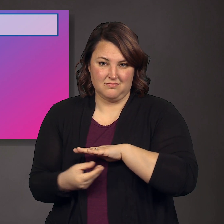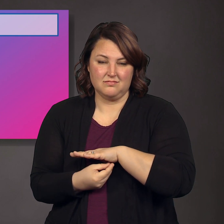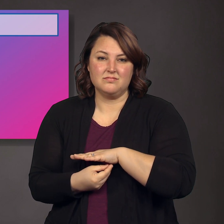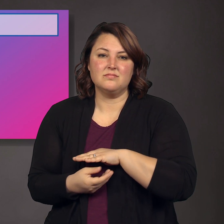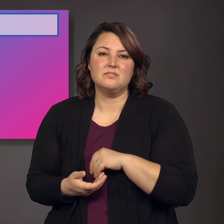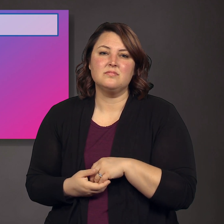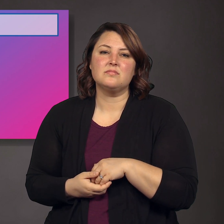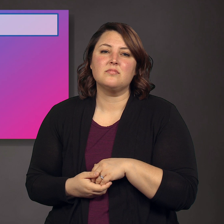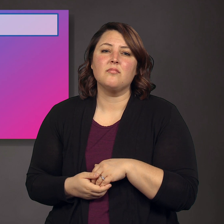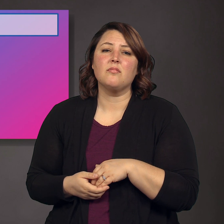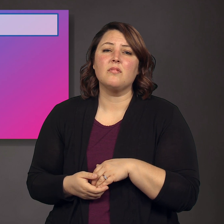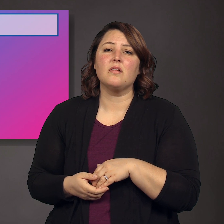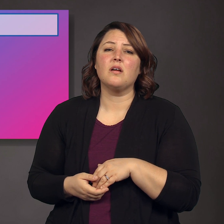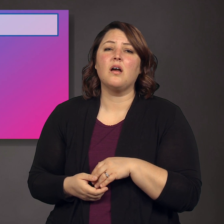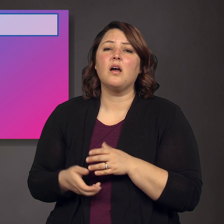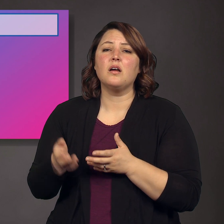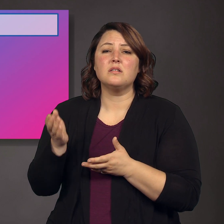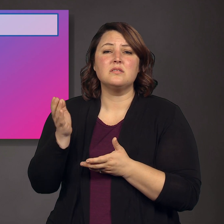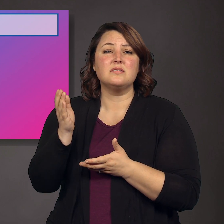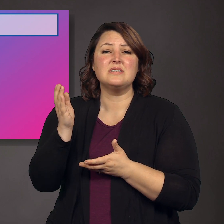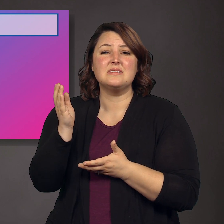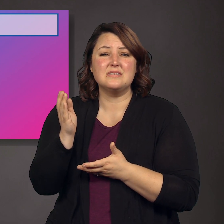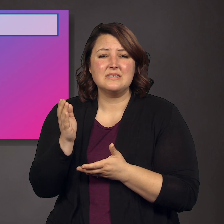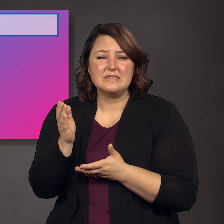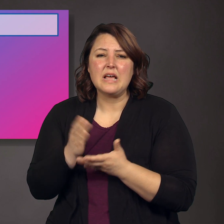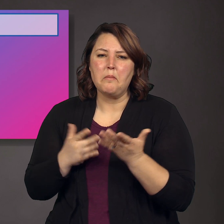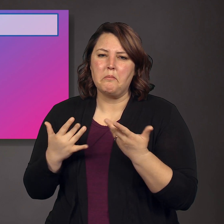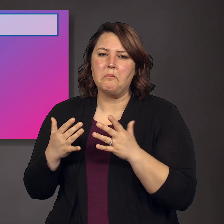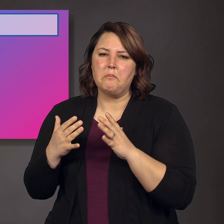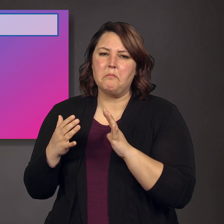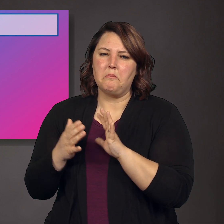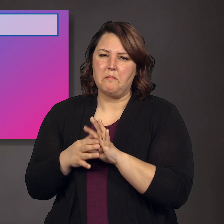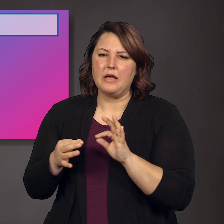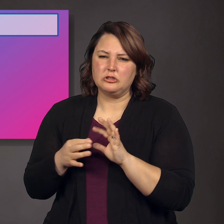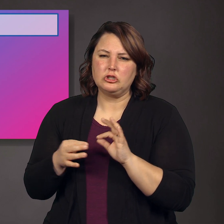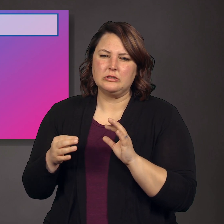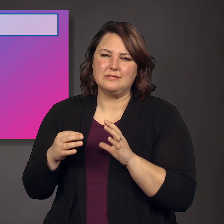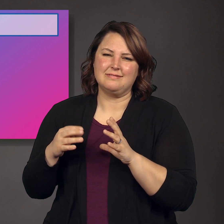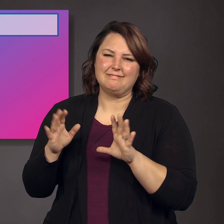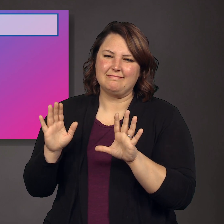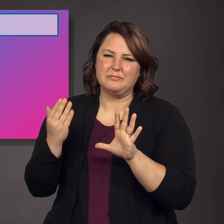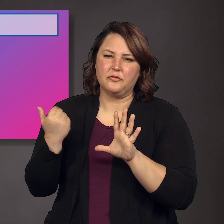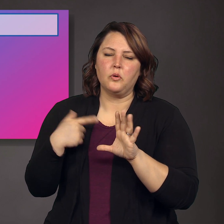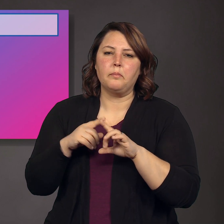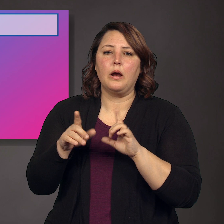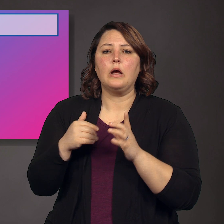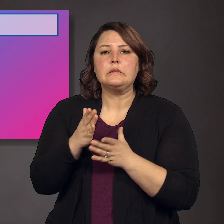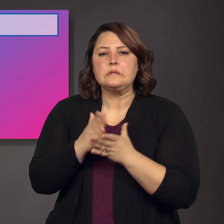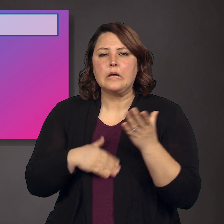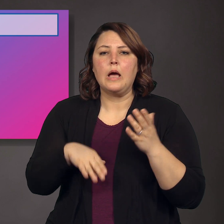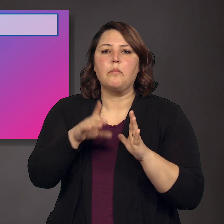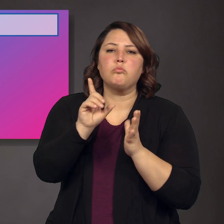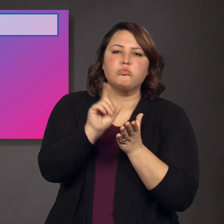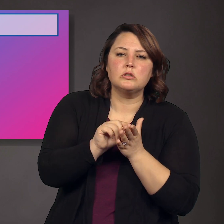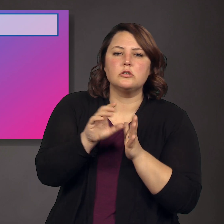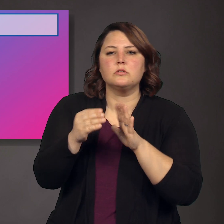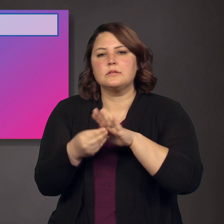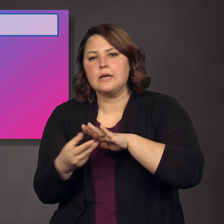Some of these I mentioned all-in-one printers before. Some of the all-in-one printer scanner, faxes, etc. don't do a great job